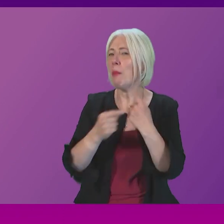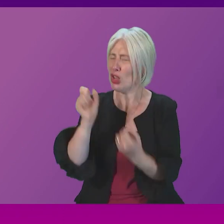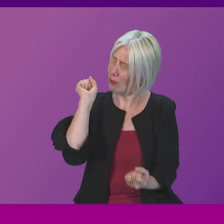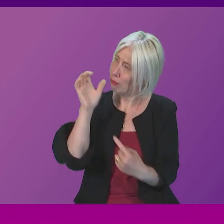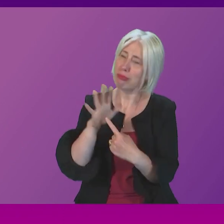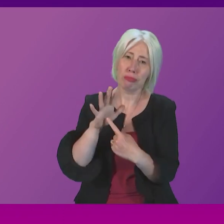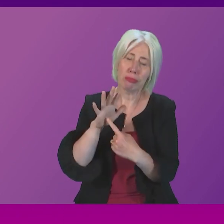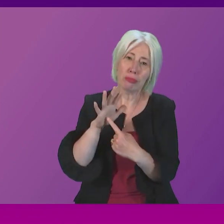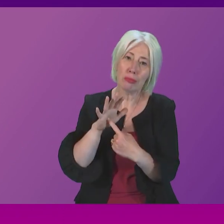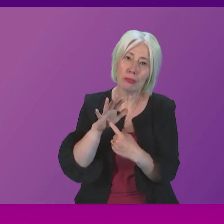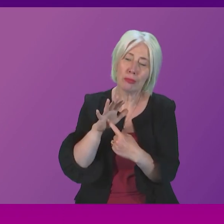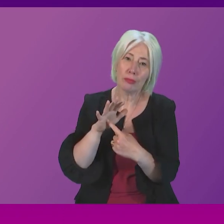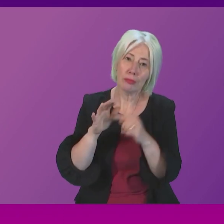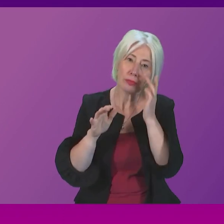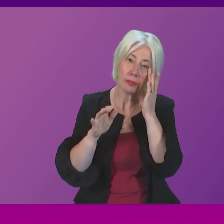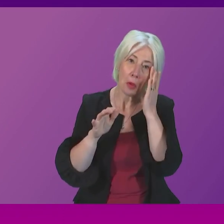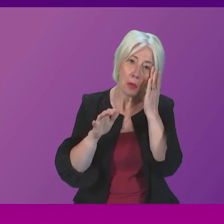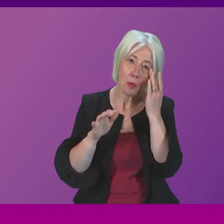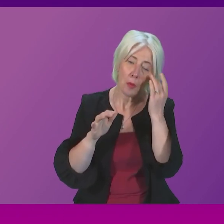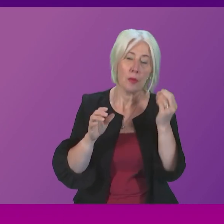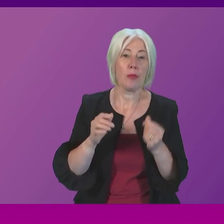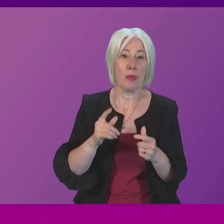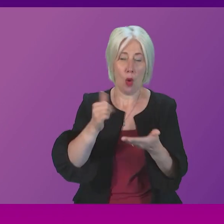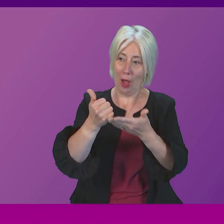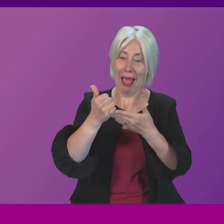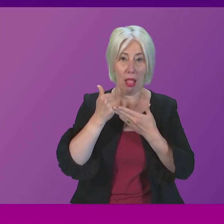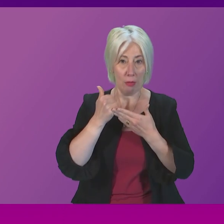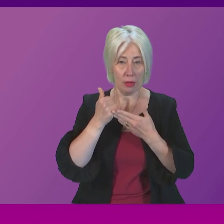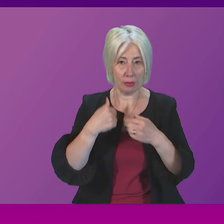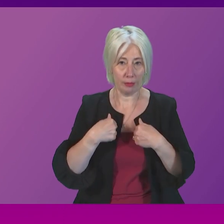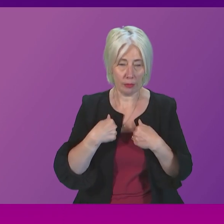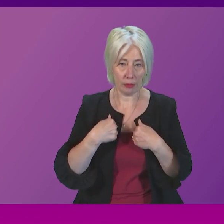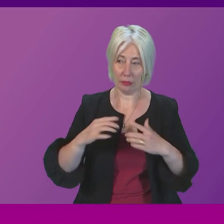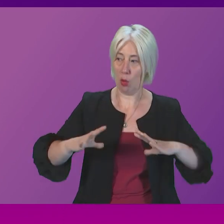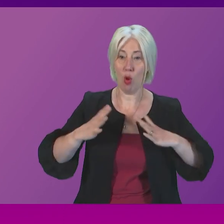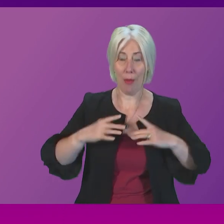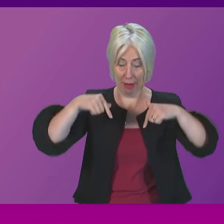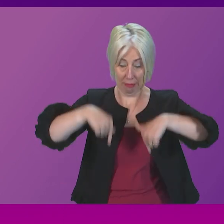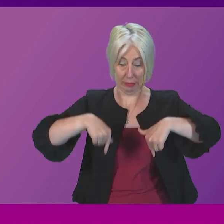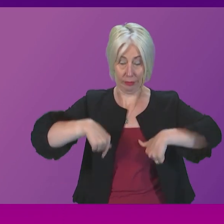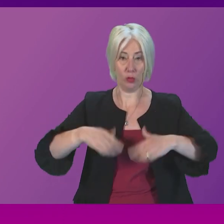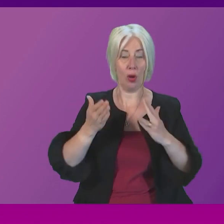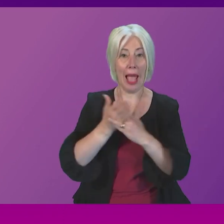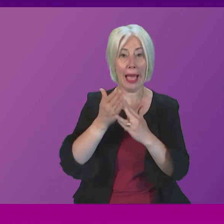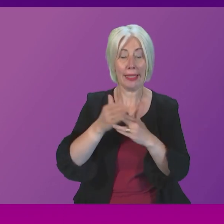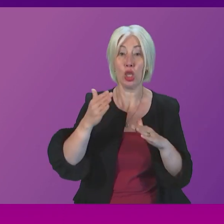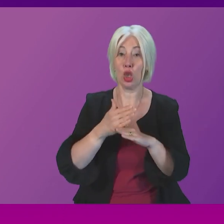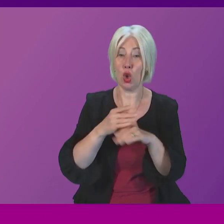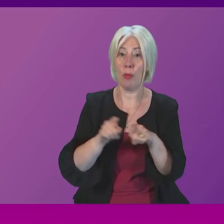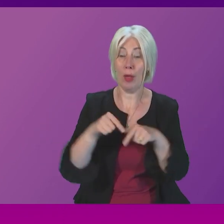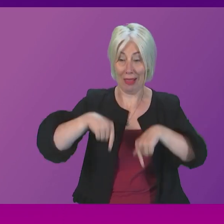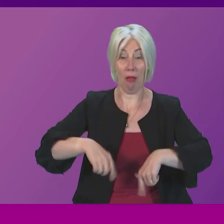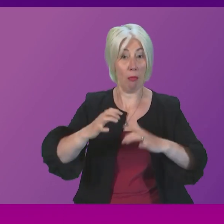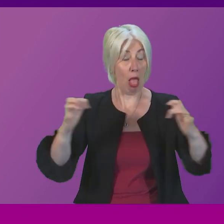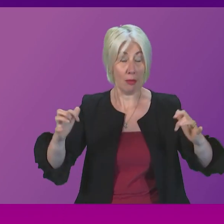crucial. So the thing that helped me prepare for access and getting the job, I'll be honest, was the